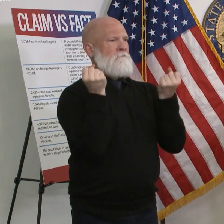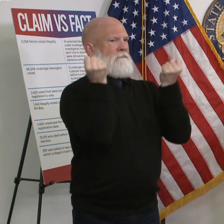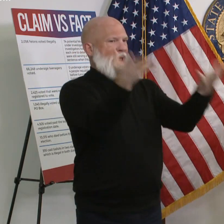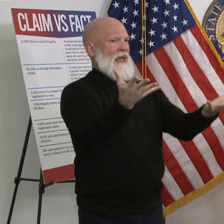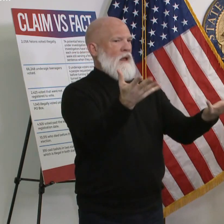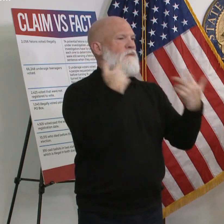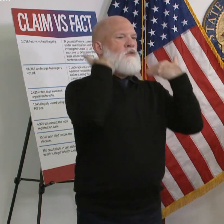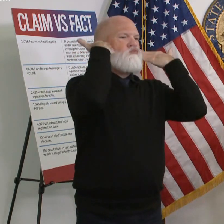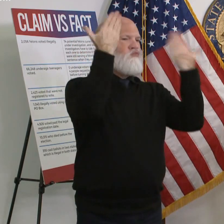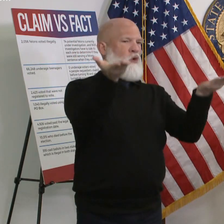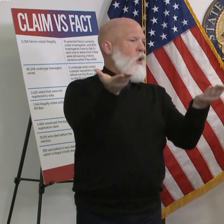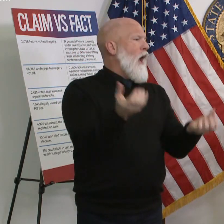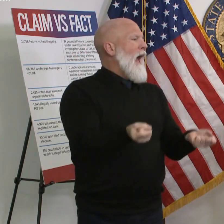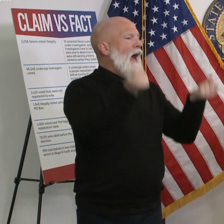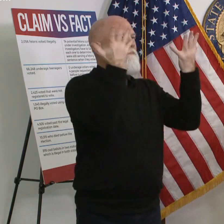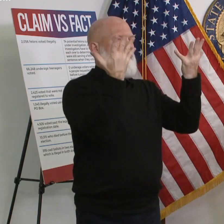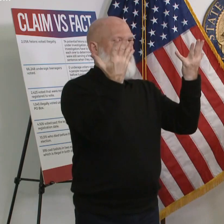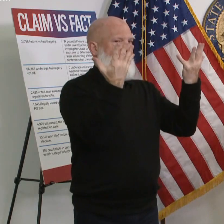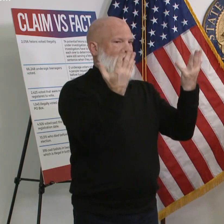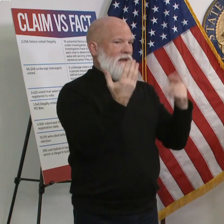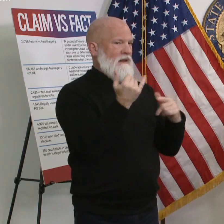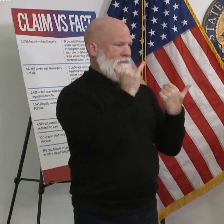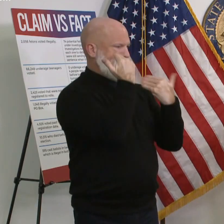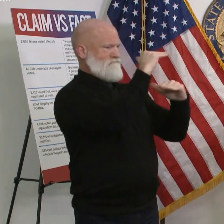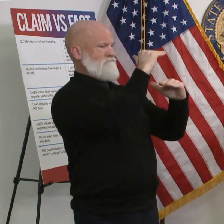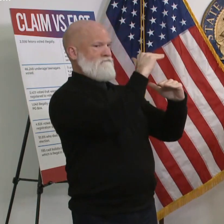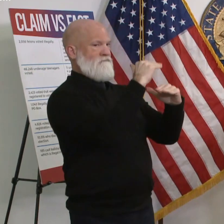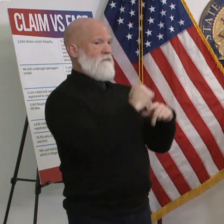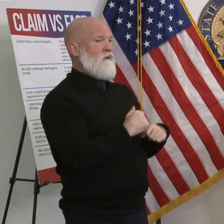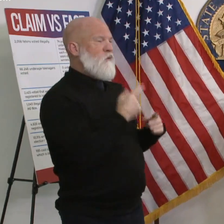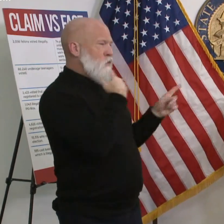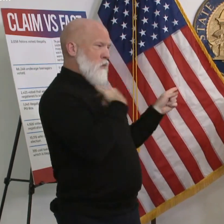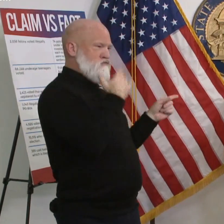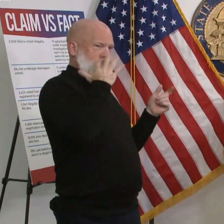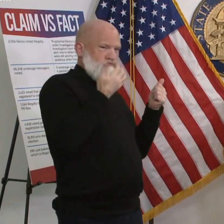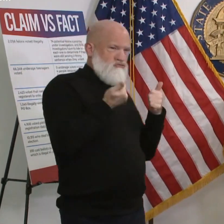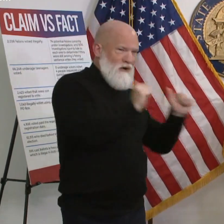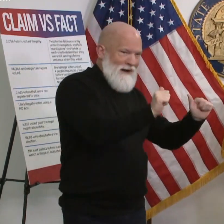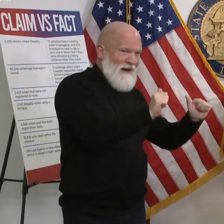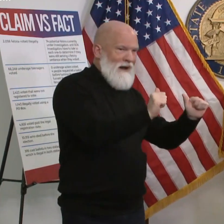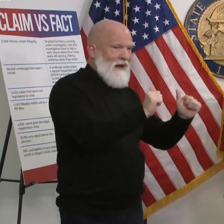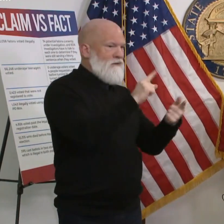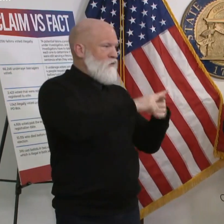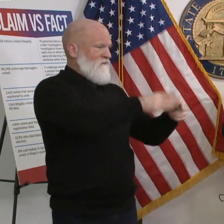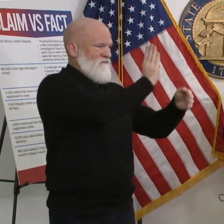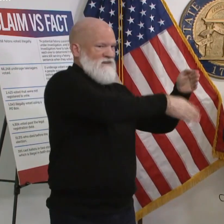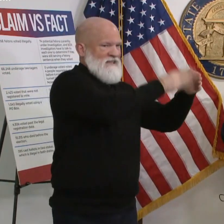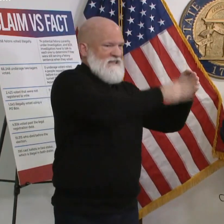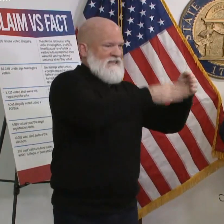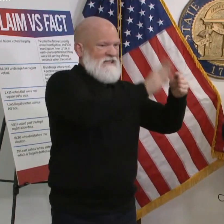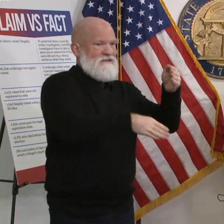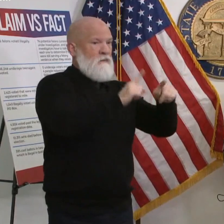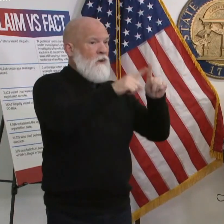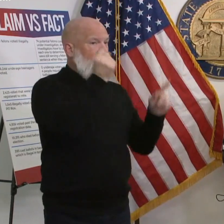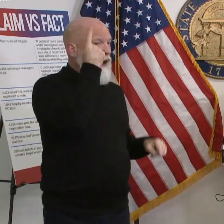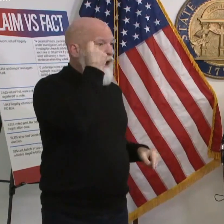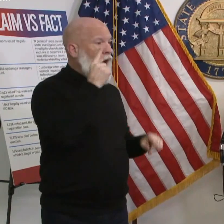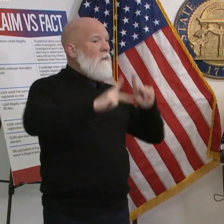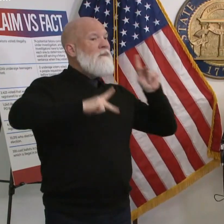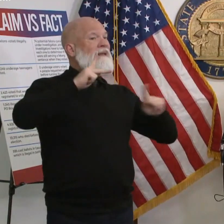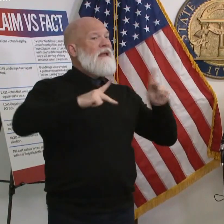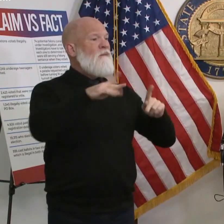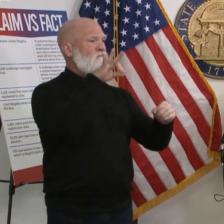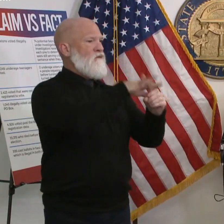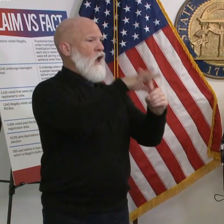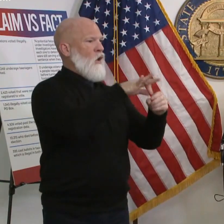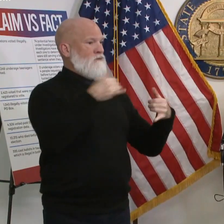to say we're trying to get them to check them all in so we all know what the final number is because we saw confusion based on that because people didn't understand that people are still voting no they're just finally